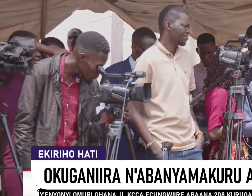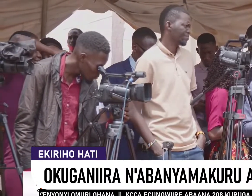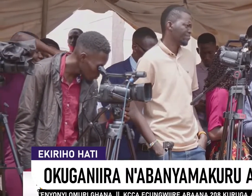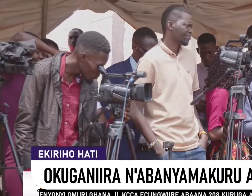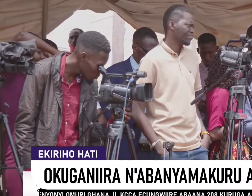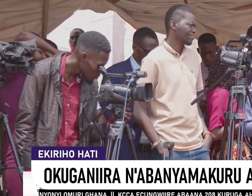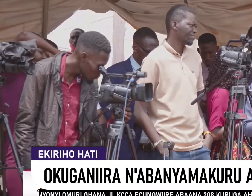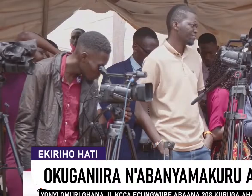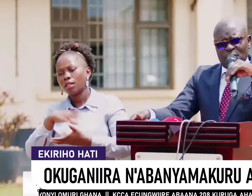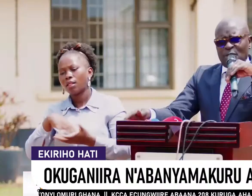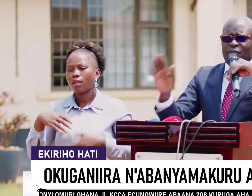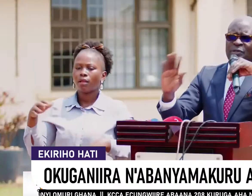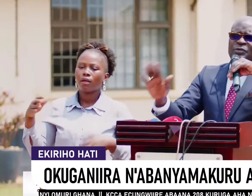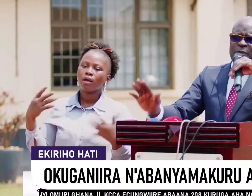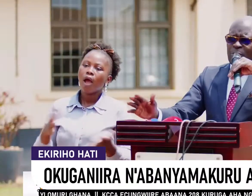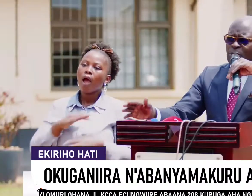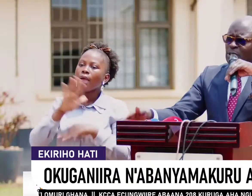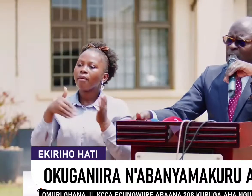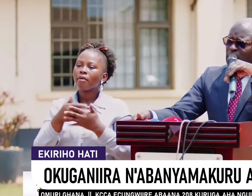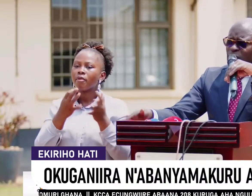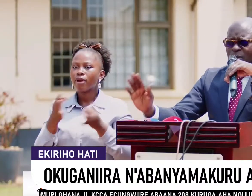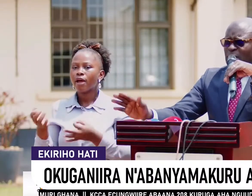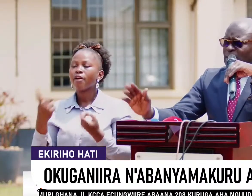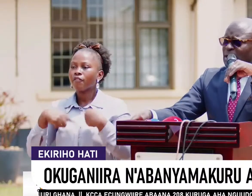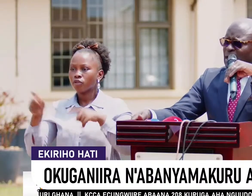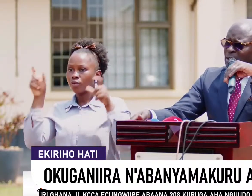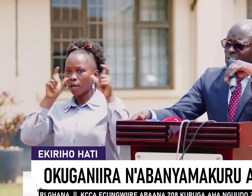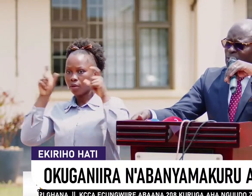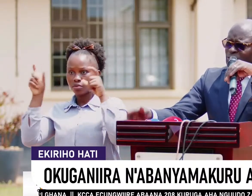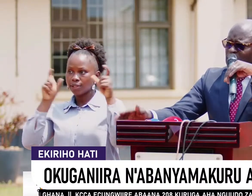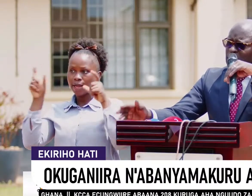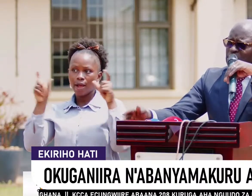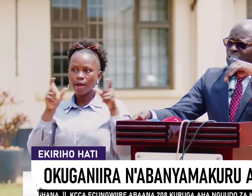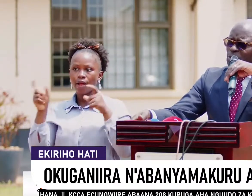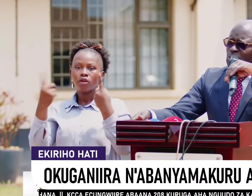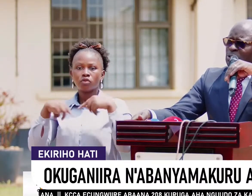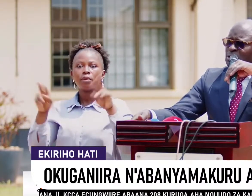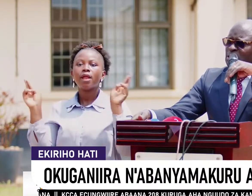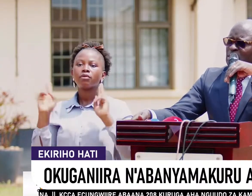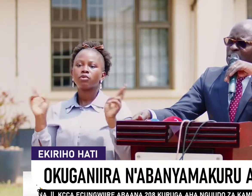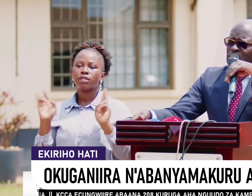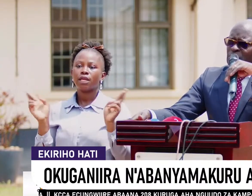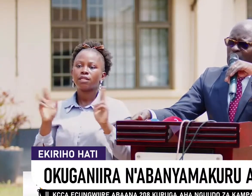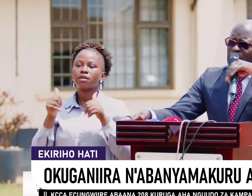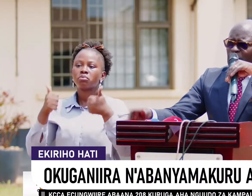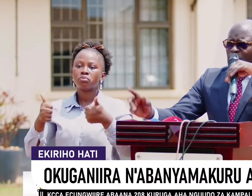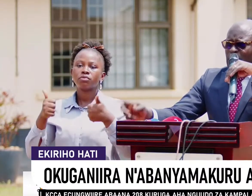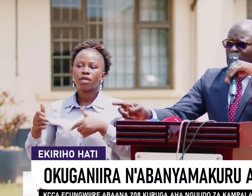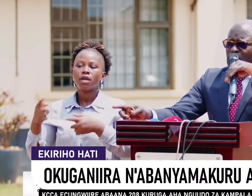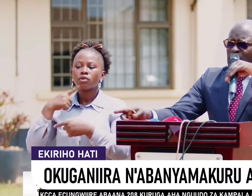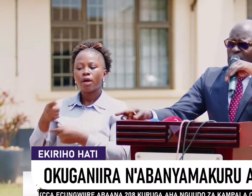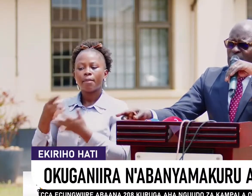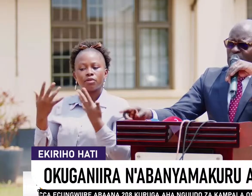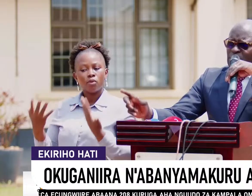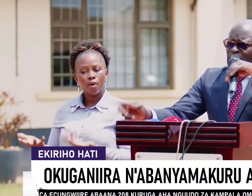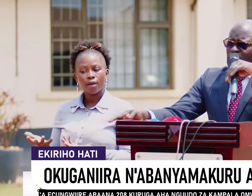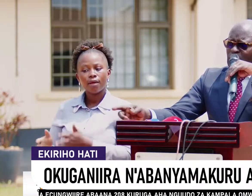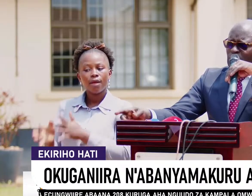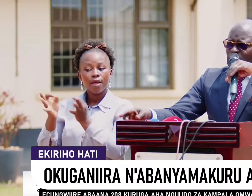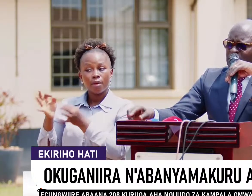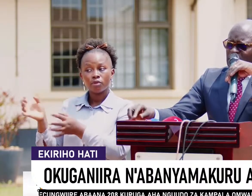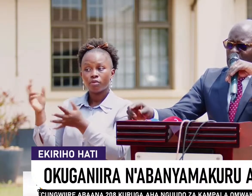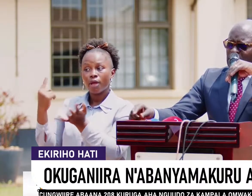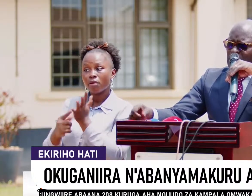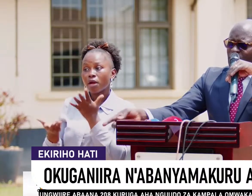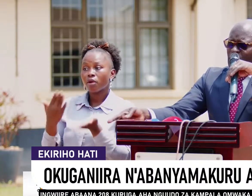biki bagigaddewo, ebyo byonna ffe tubeera bulindaala, tubeera tayaali, tuba twetegese bulungi ne tugamba nti owange ebintu bya